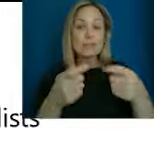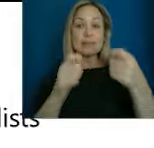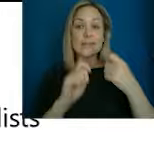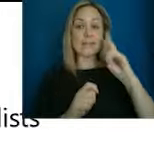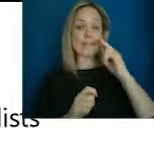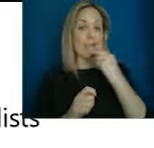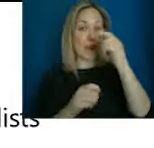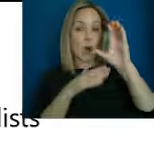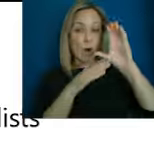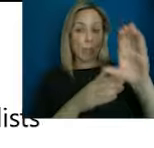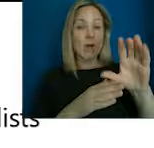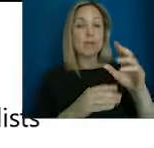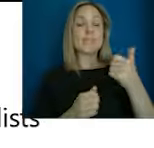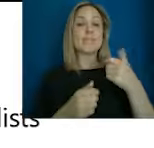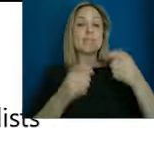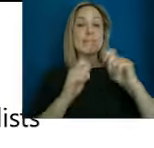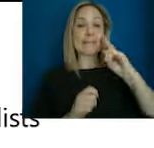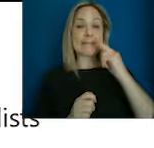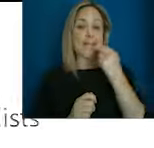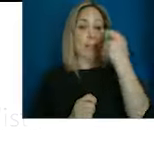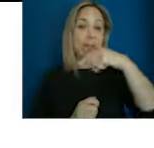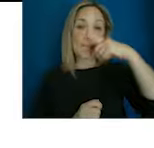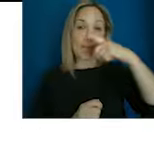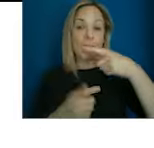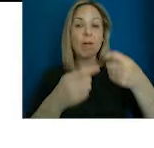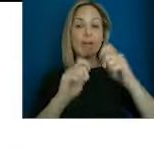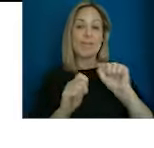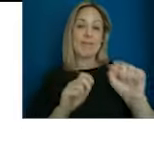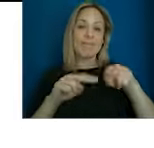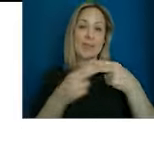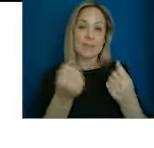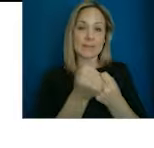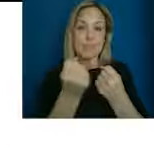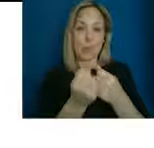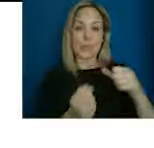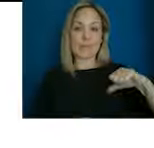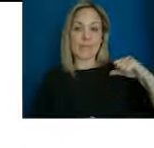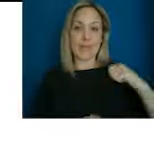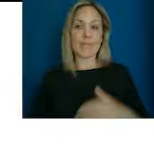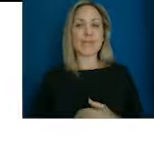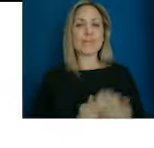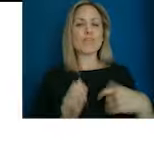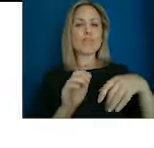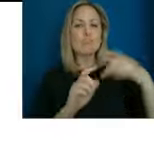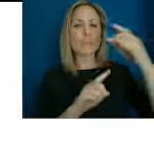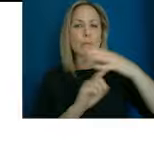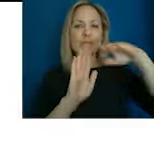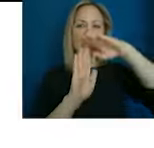with deafblindness, and their families and support staff. Key principles in teaching a person who has